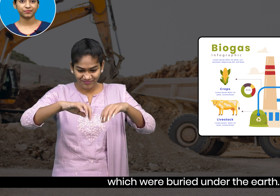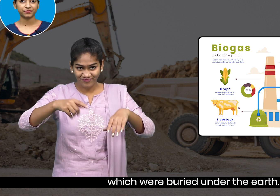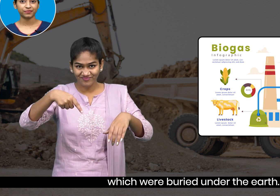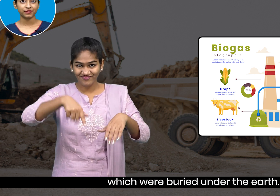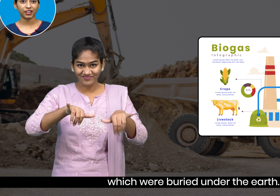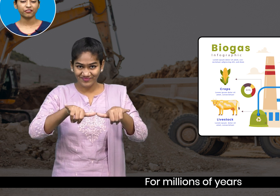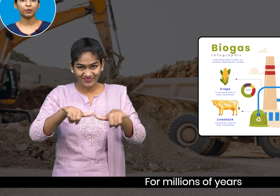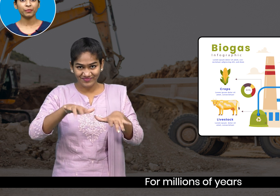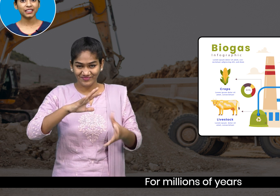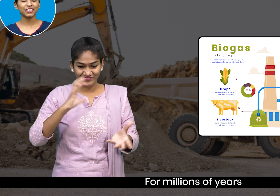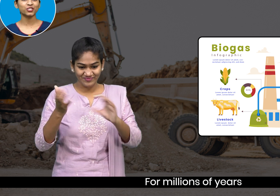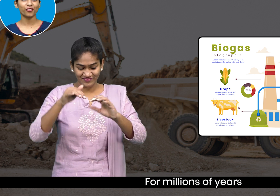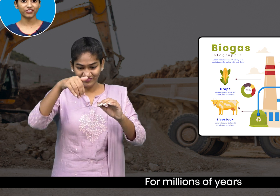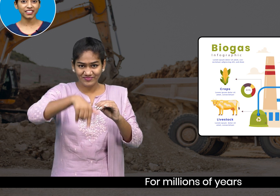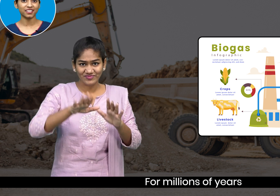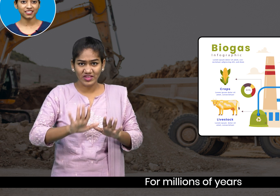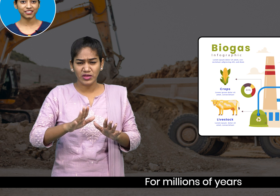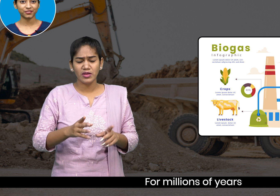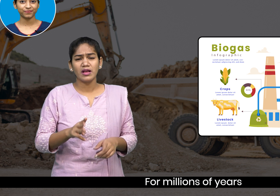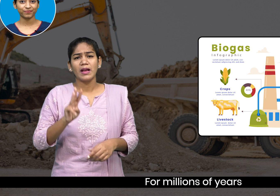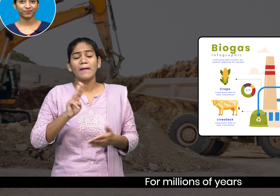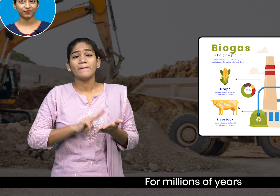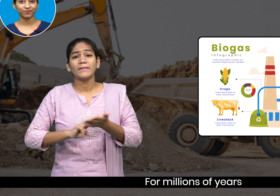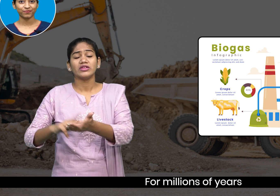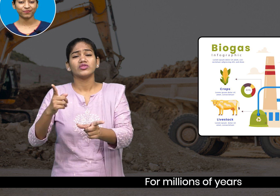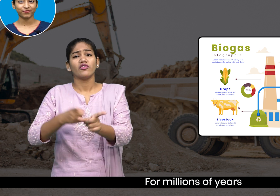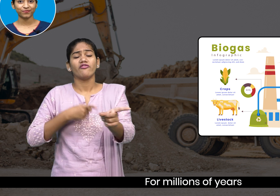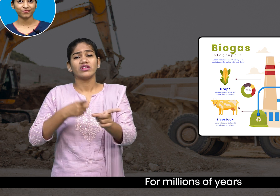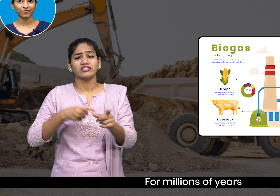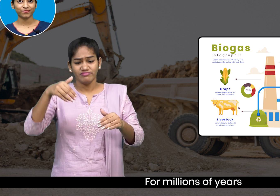earth for millions of years